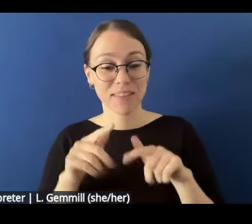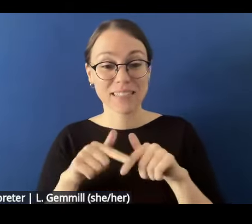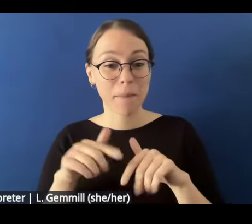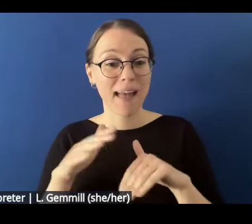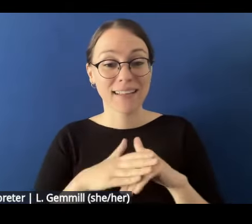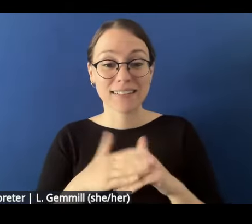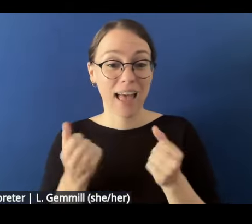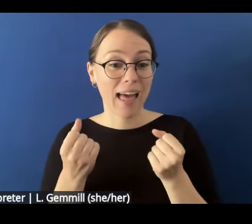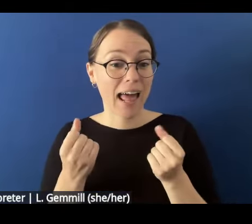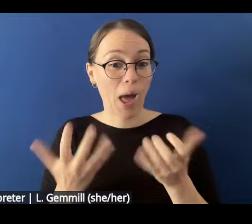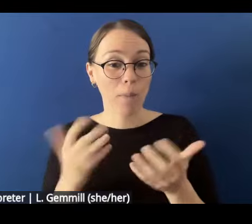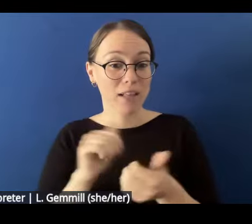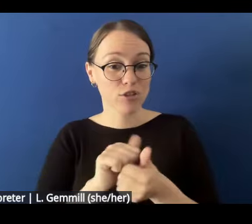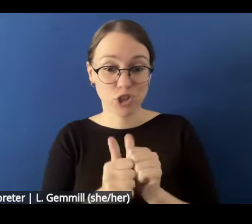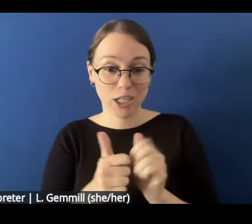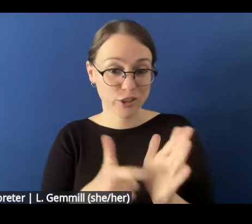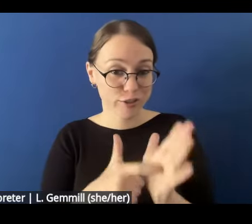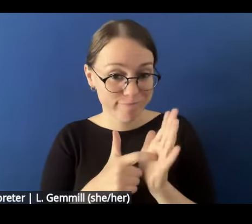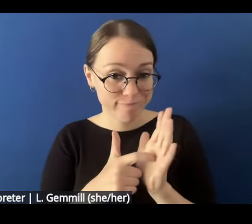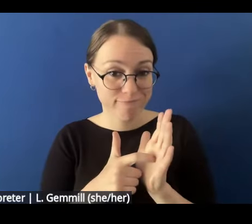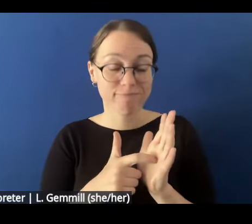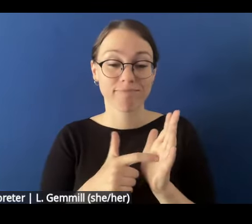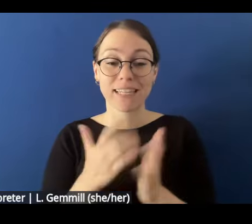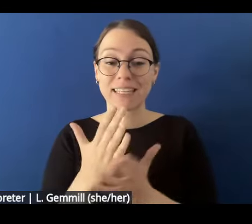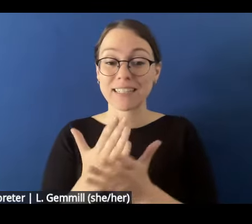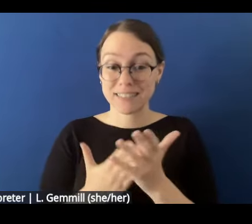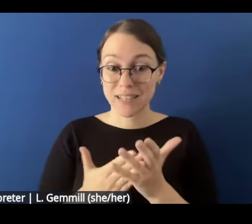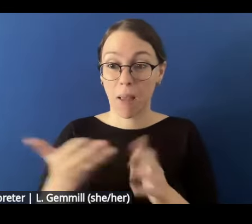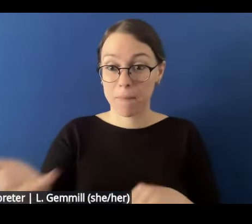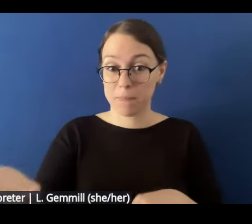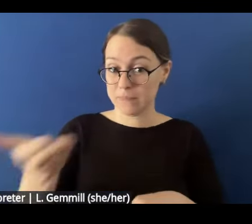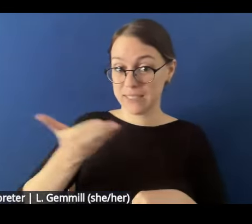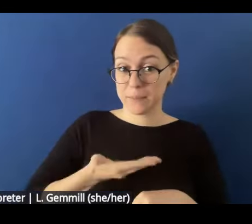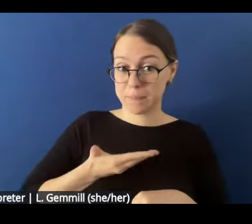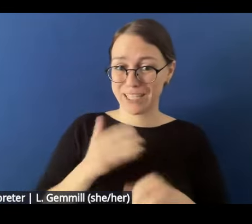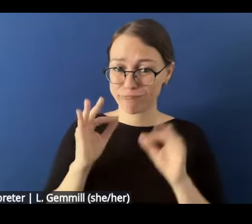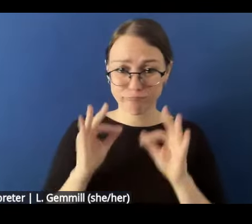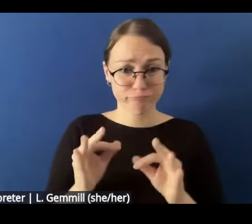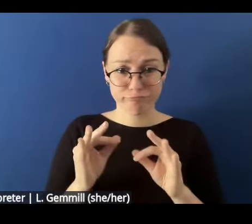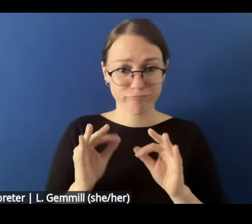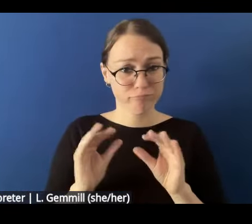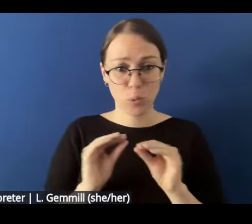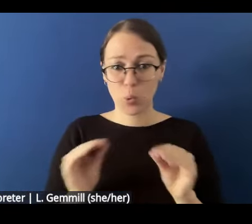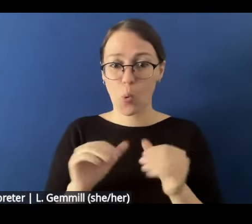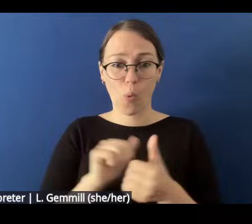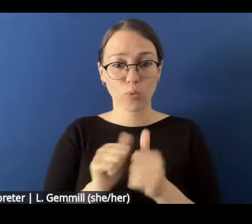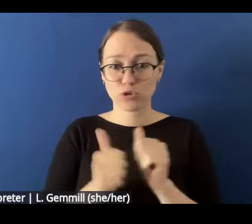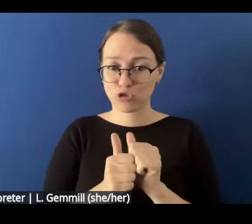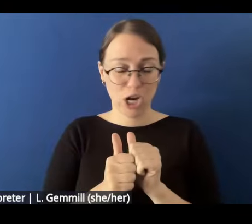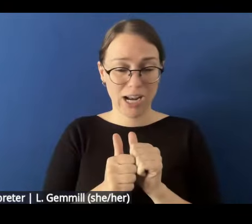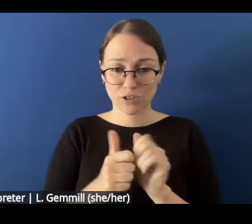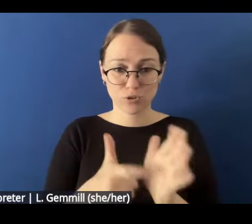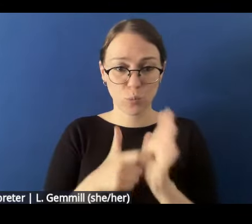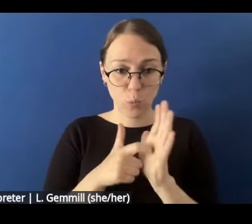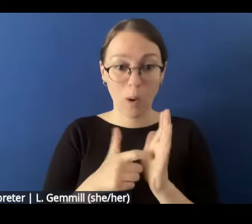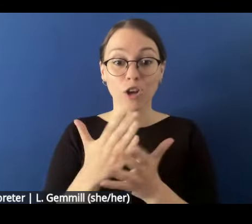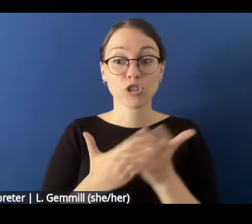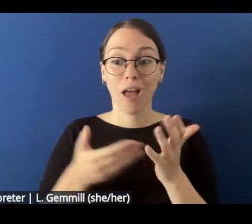We have had some that submit and we don't need to make any changes. We've had some where there's been sizable things that have need to